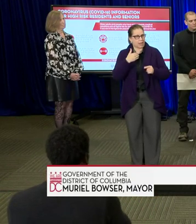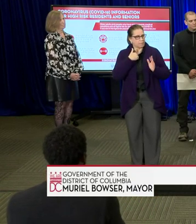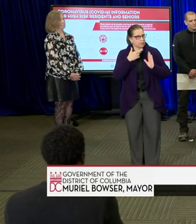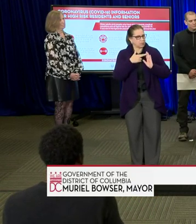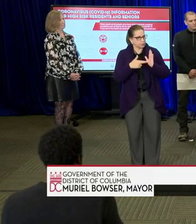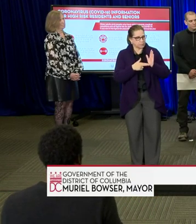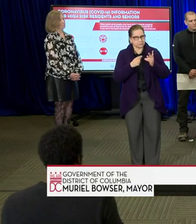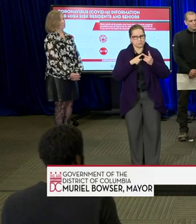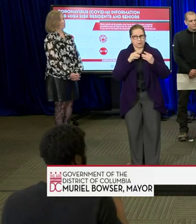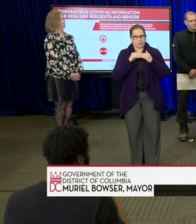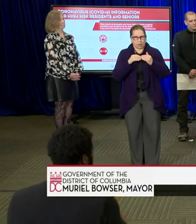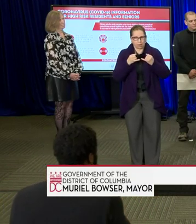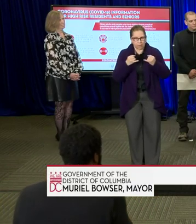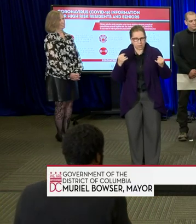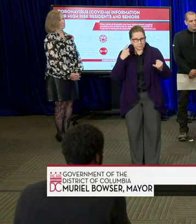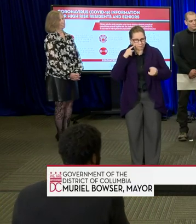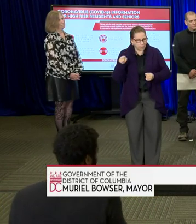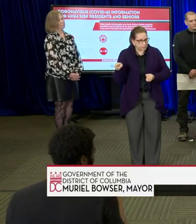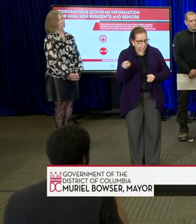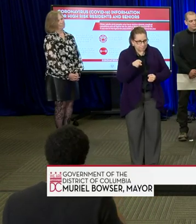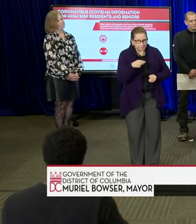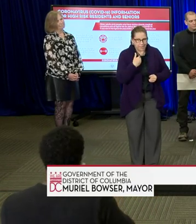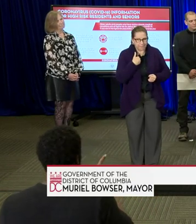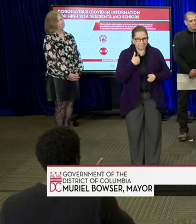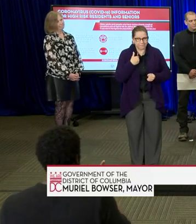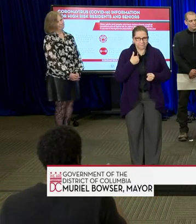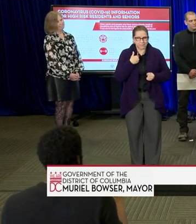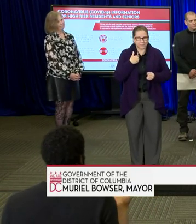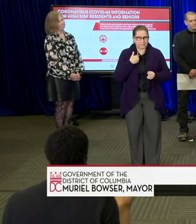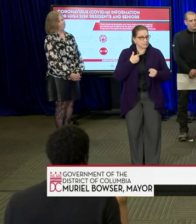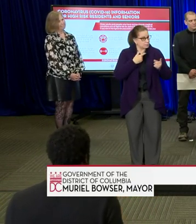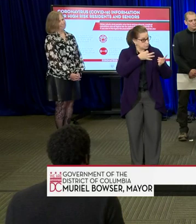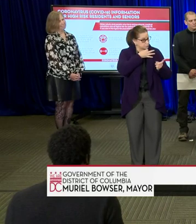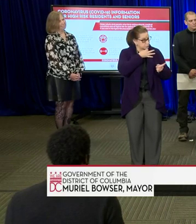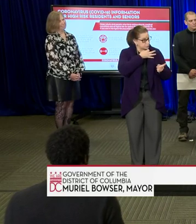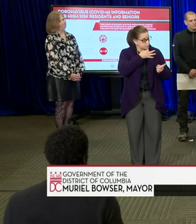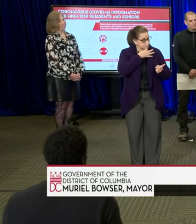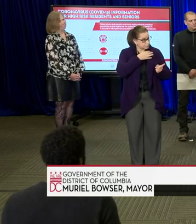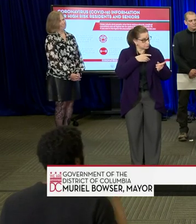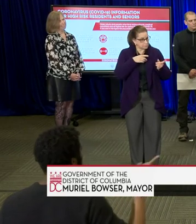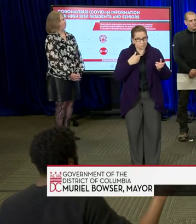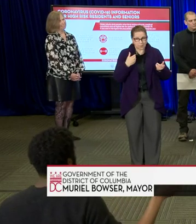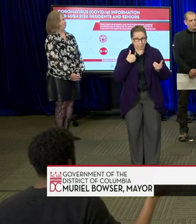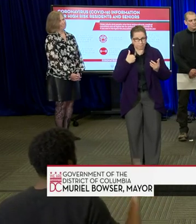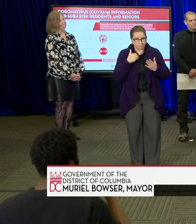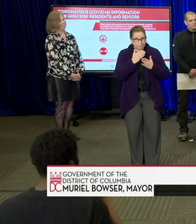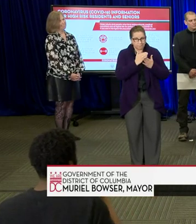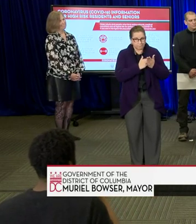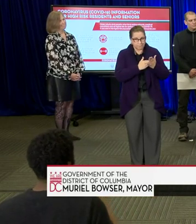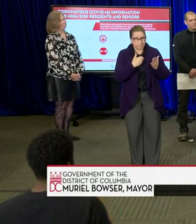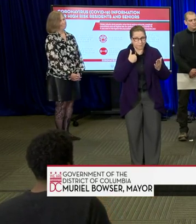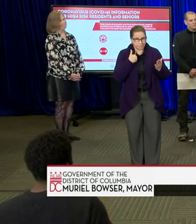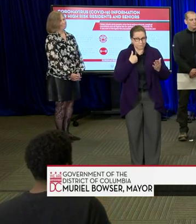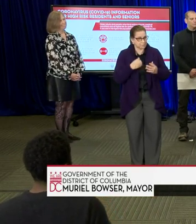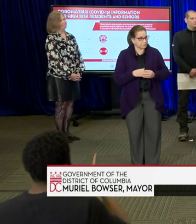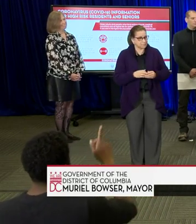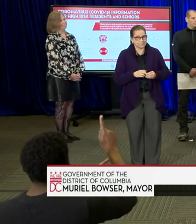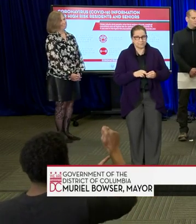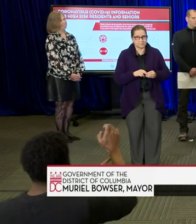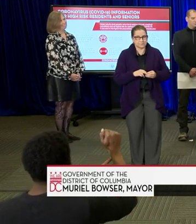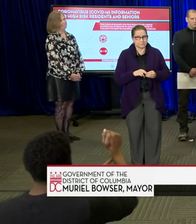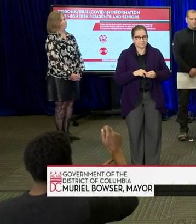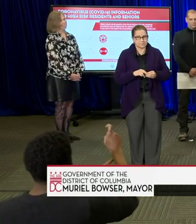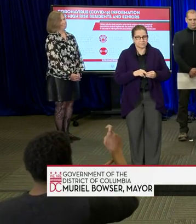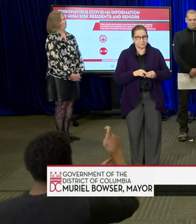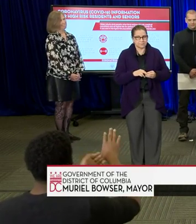As soon as we have a good assessment. And then on two other issues, one, the tax deadline, you see the federal government has extended to